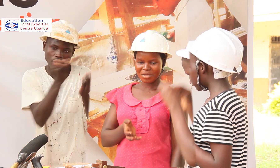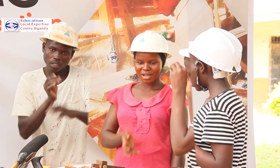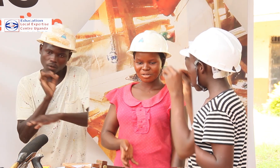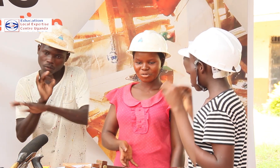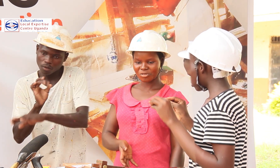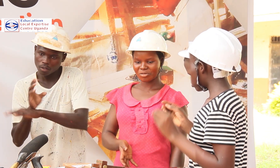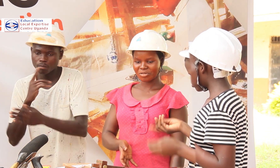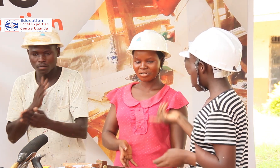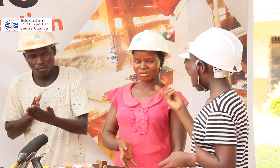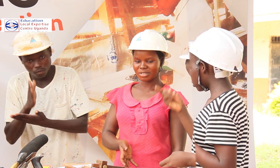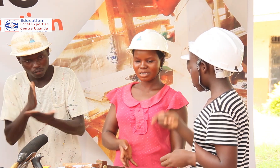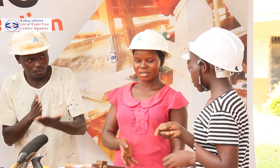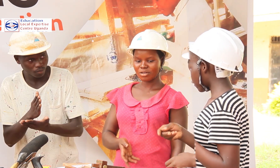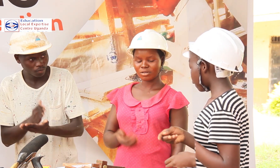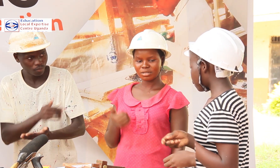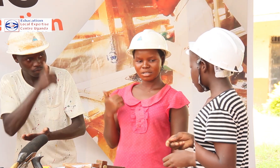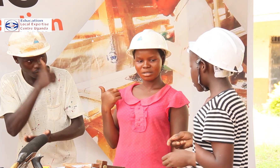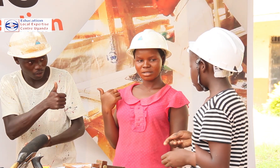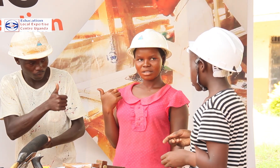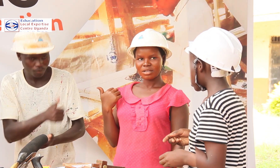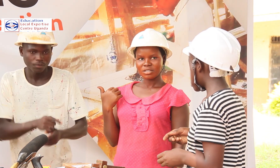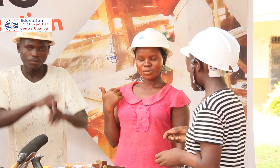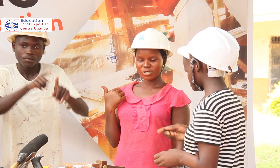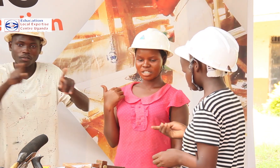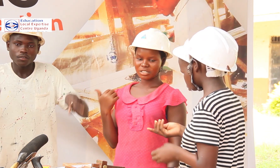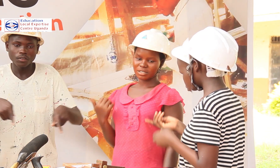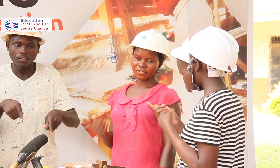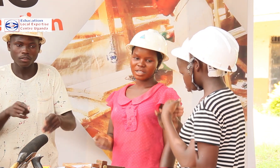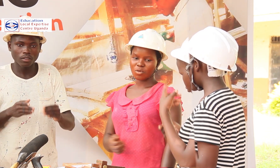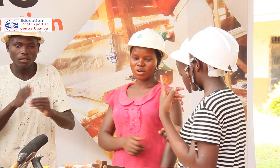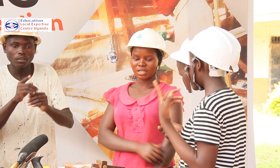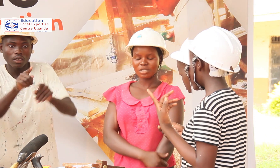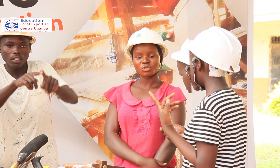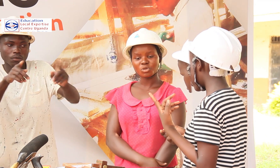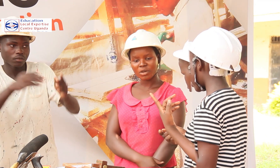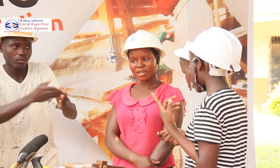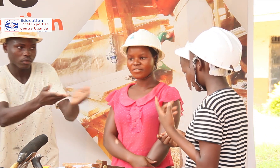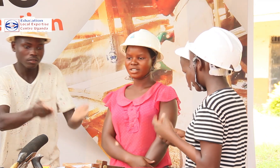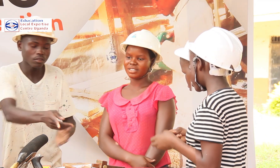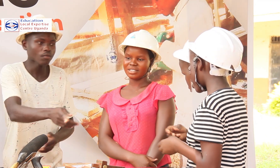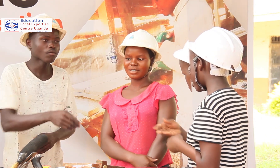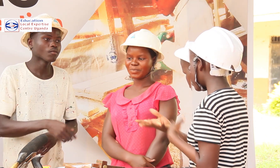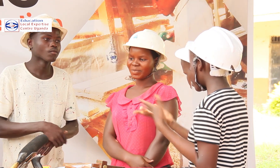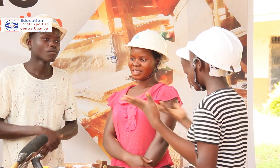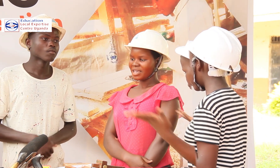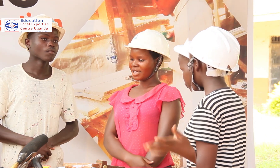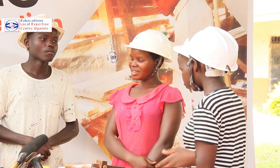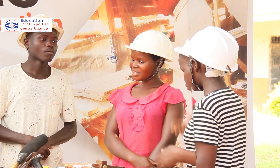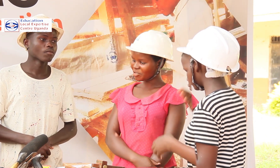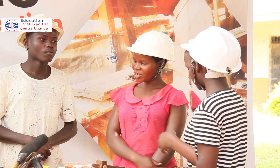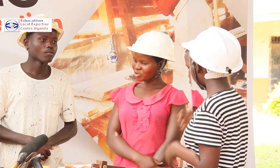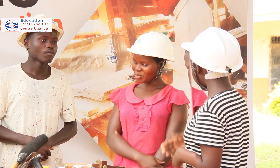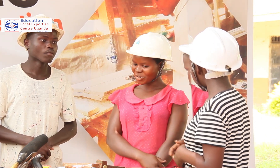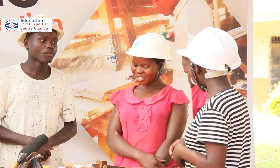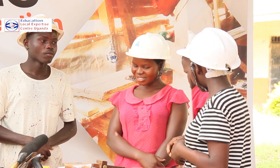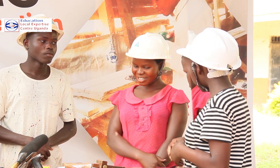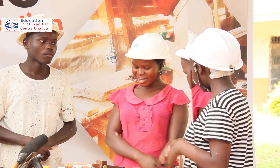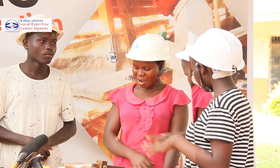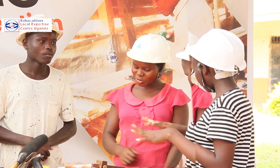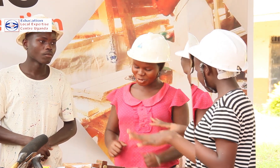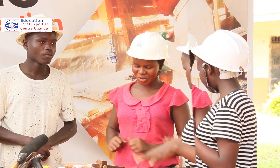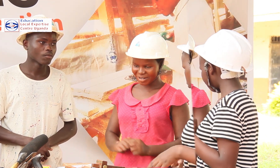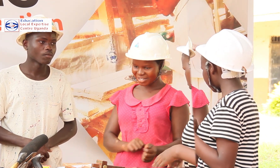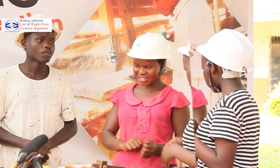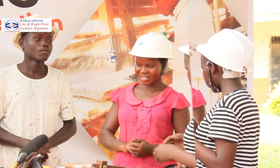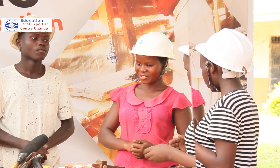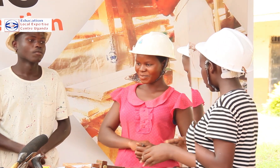to come here to, because those sponsorship, they want us to know everything. And they try to brought us here